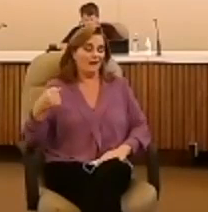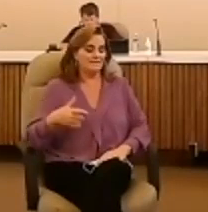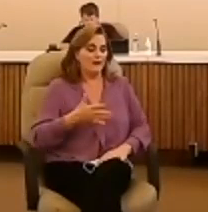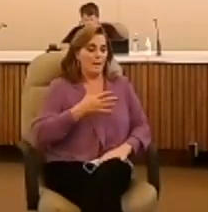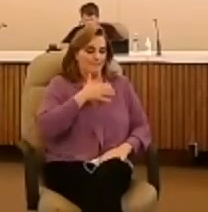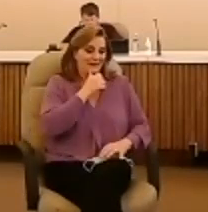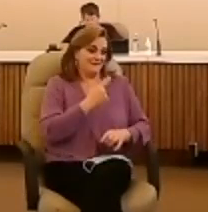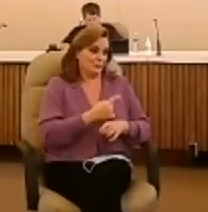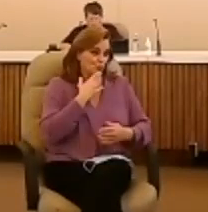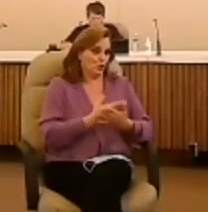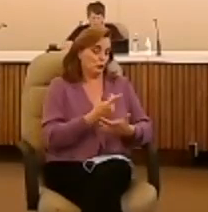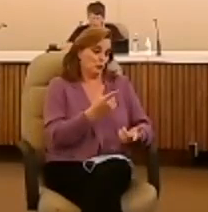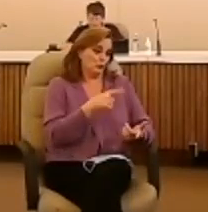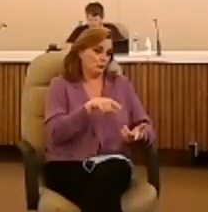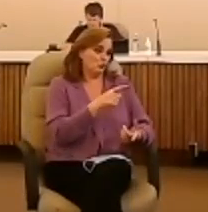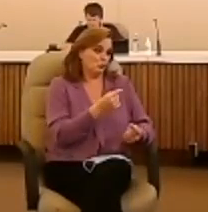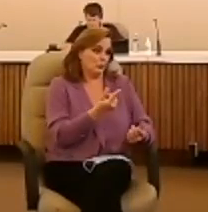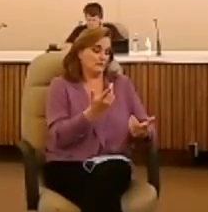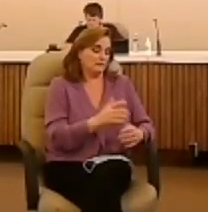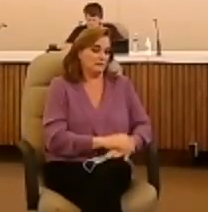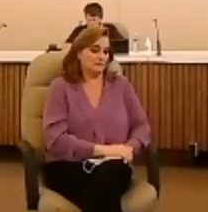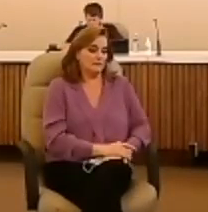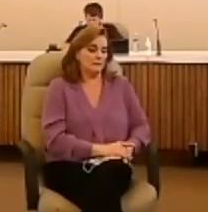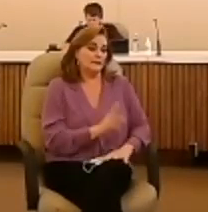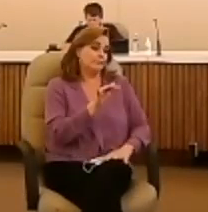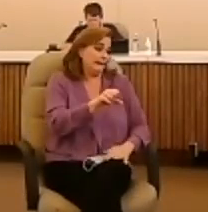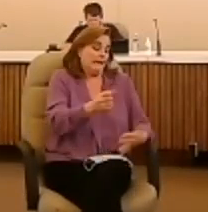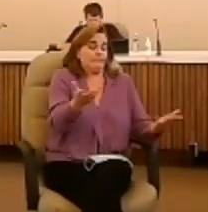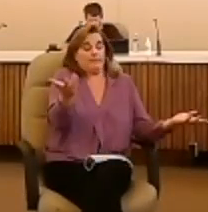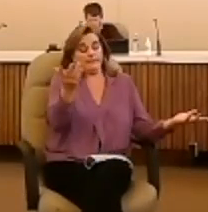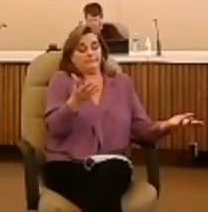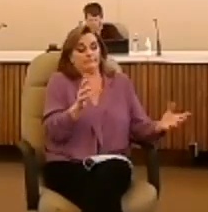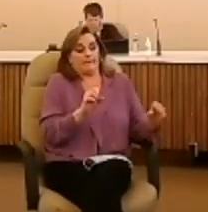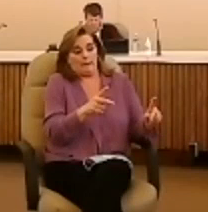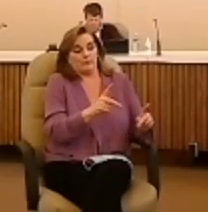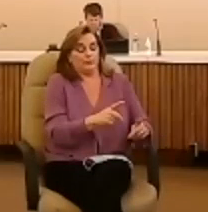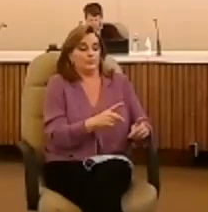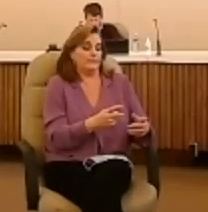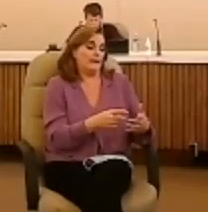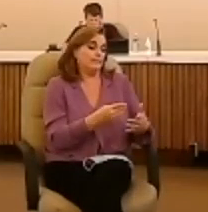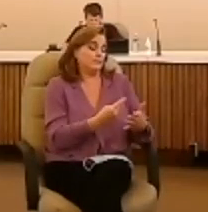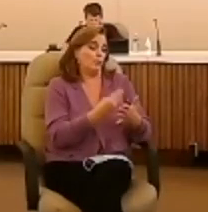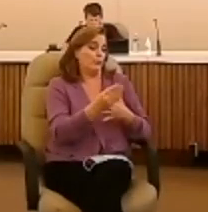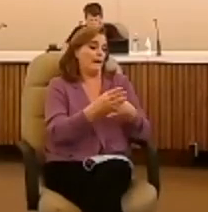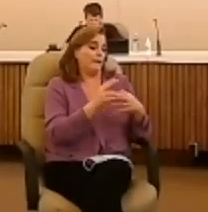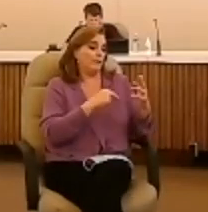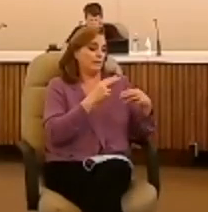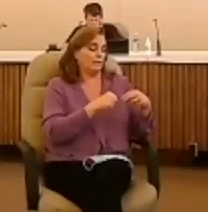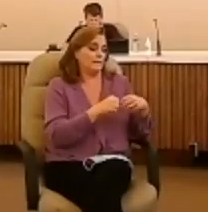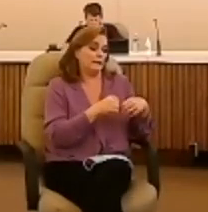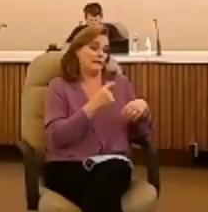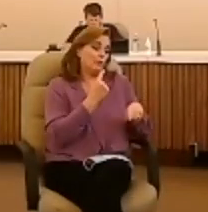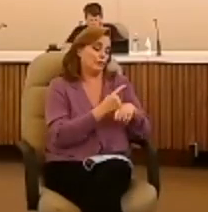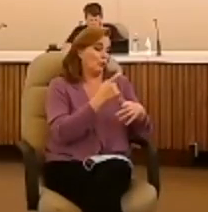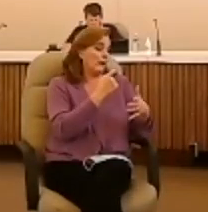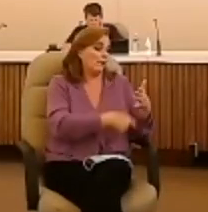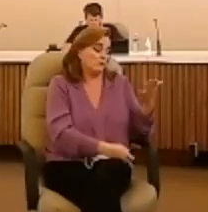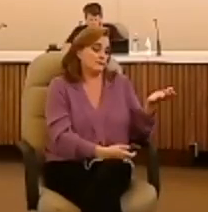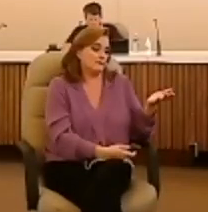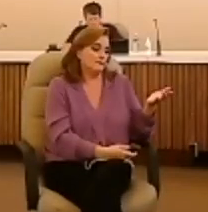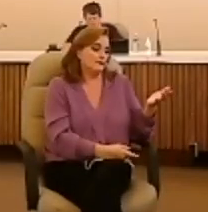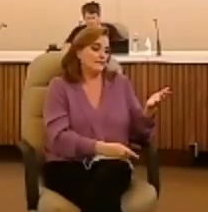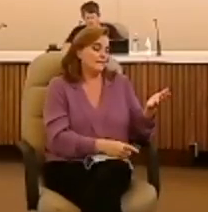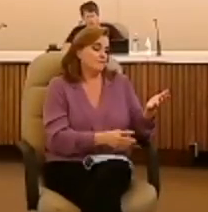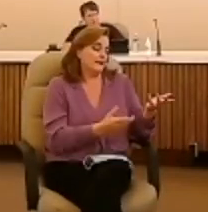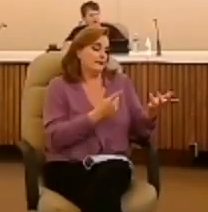good at what she does, and yeah, we had the opportunity to purchase the building at the right price, Okay. and we couldn't pass